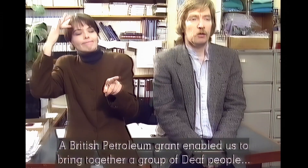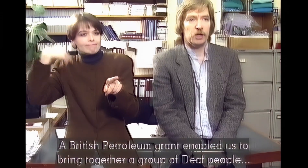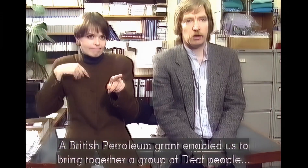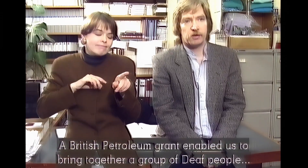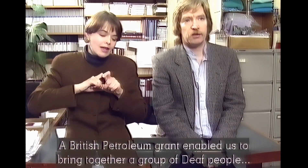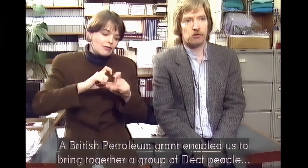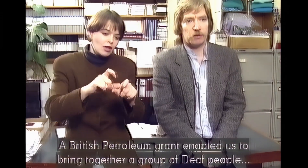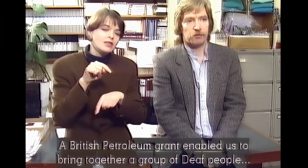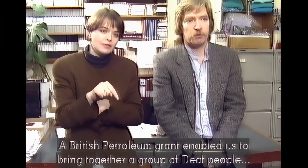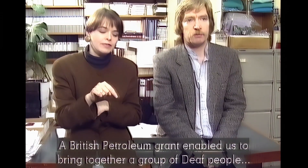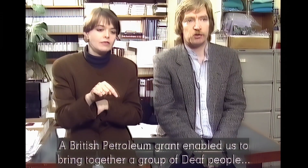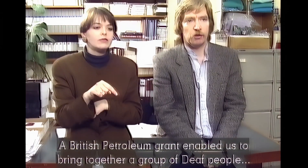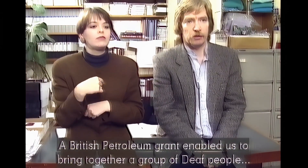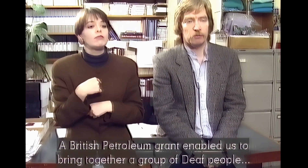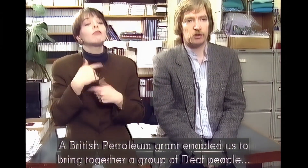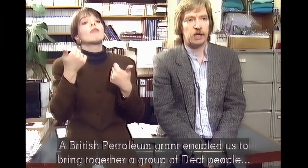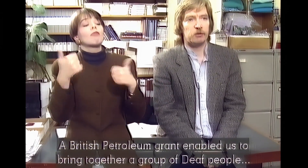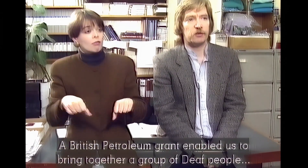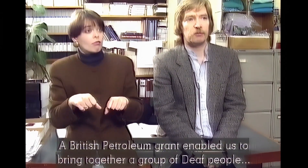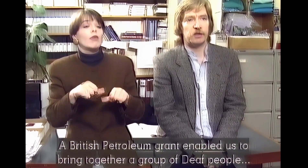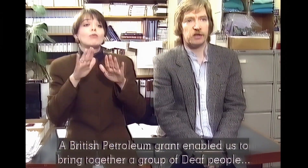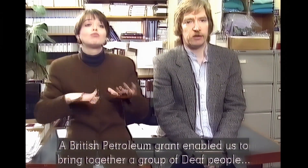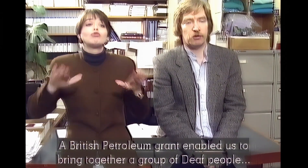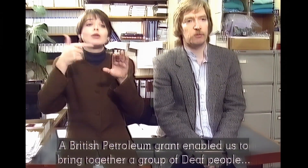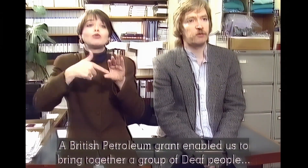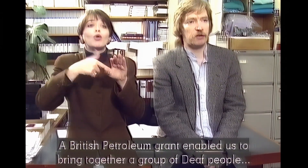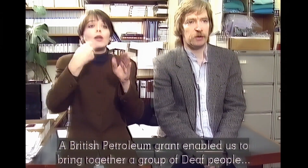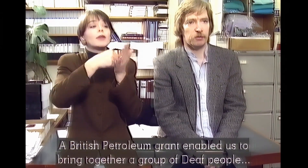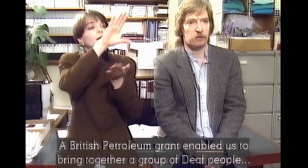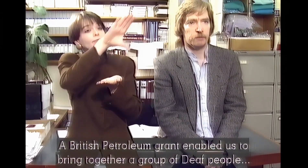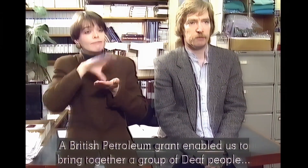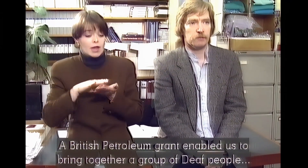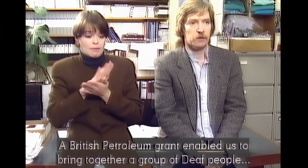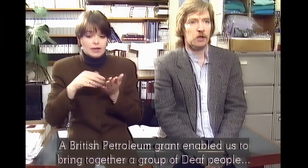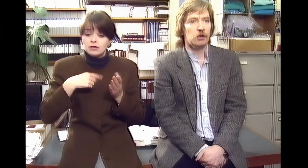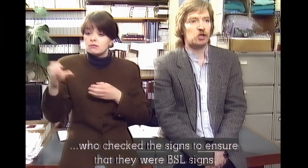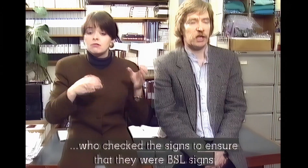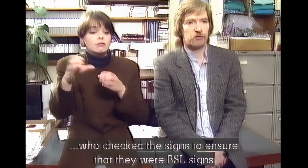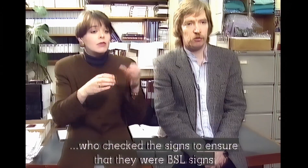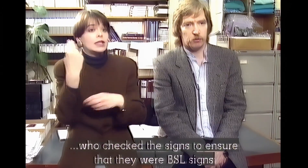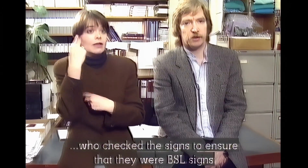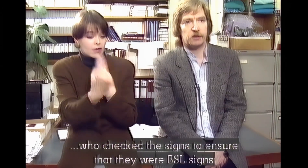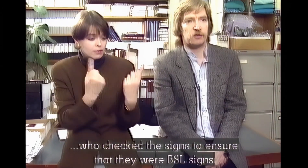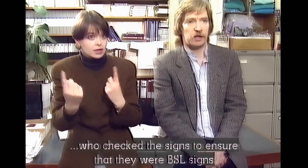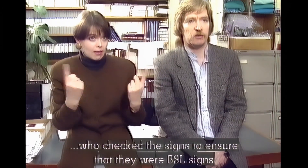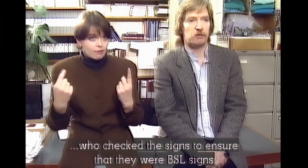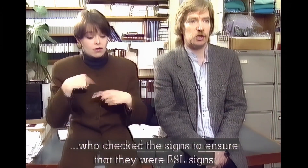We obtained a grant from British Petroleum, which enabled us to bring together a group of deaf people who checked through the signs to ensure that